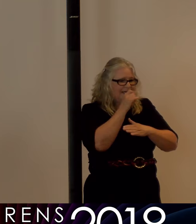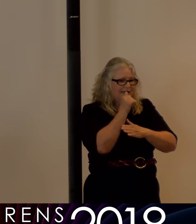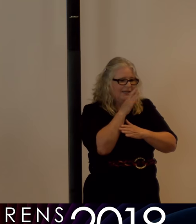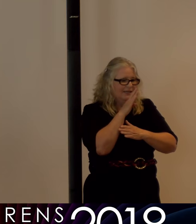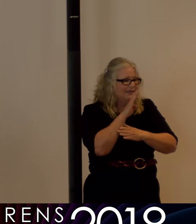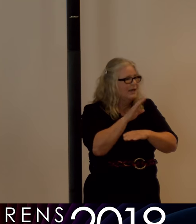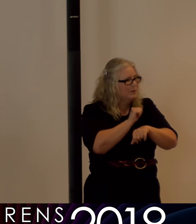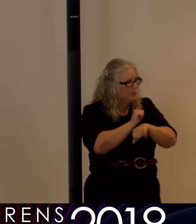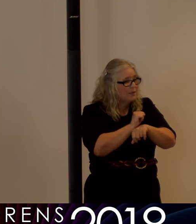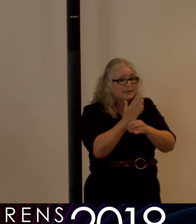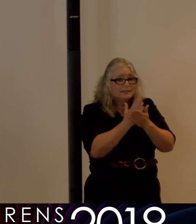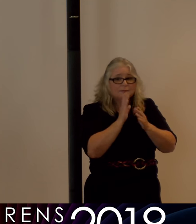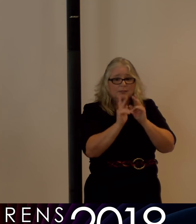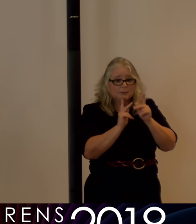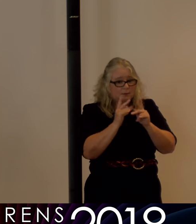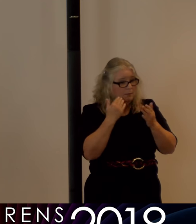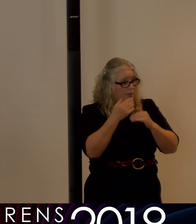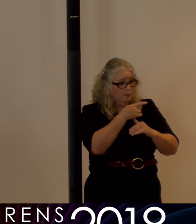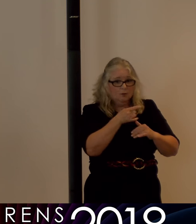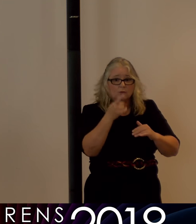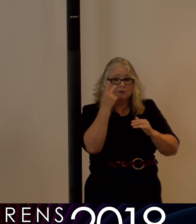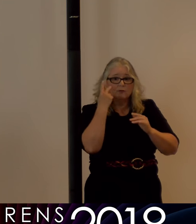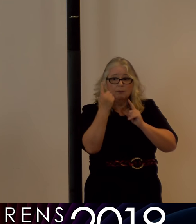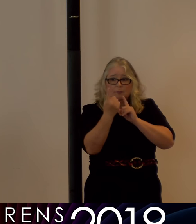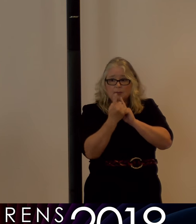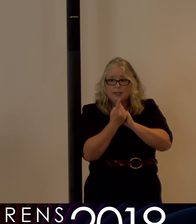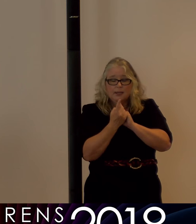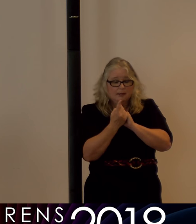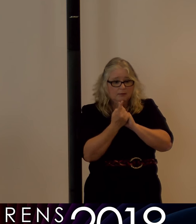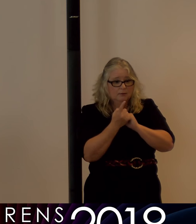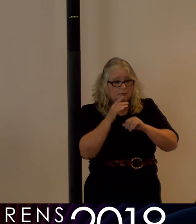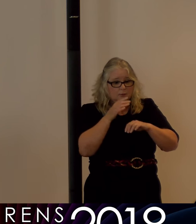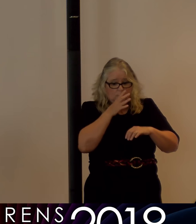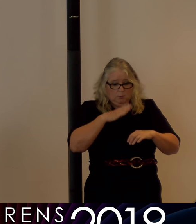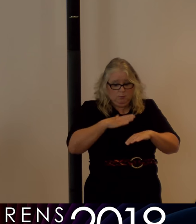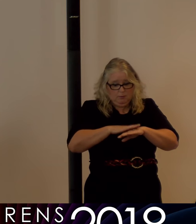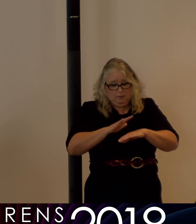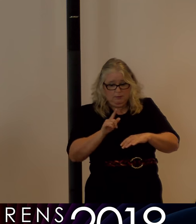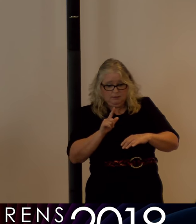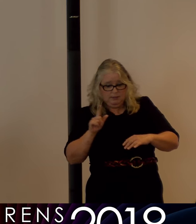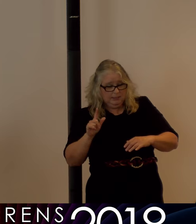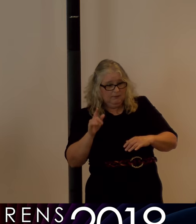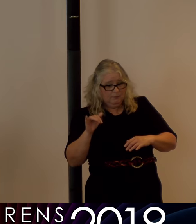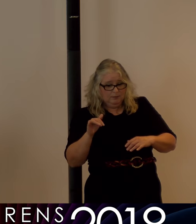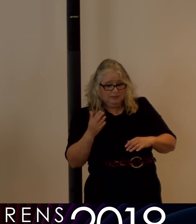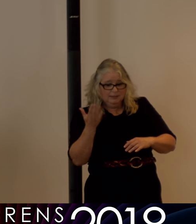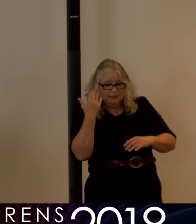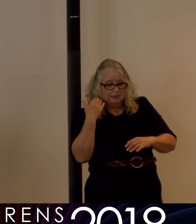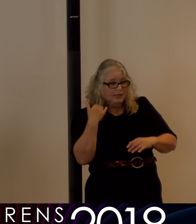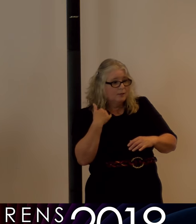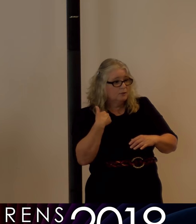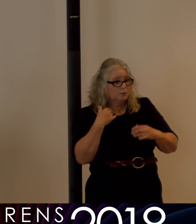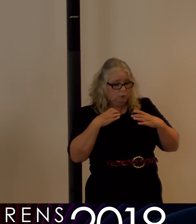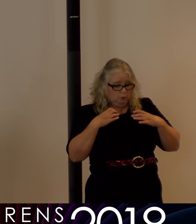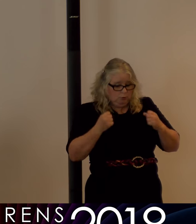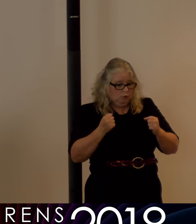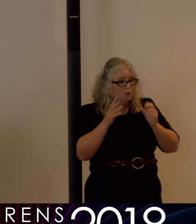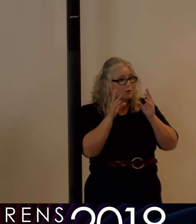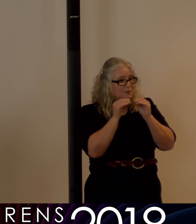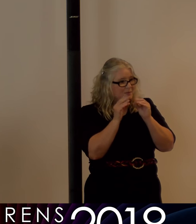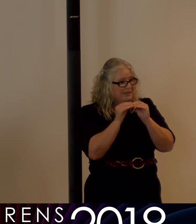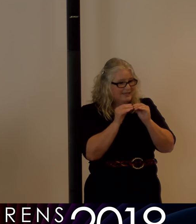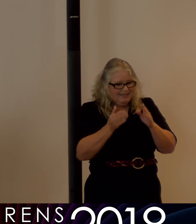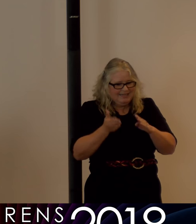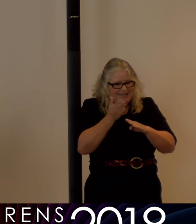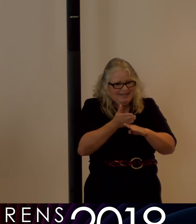people you may have met. The woman on the left, Hui Yao, was one of the Davenport scholars at the last charge meeting. Next to her